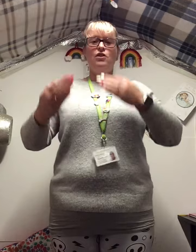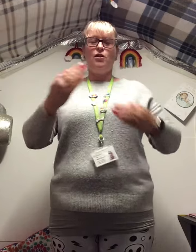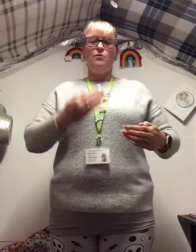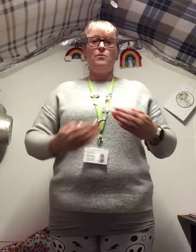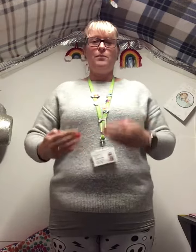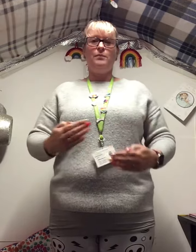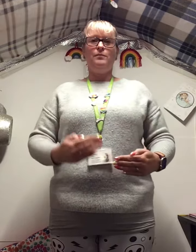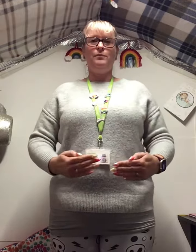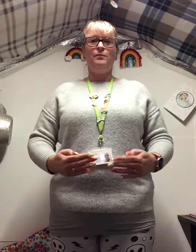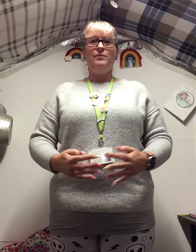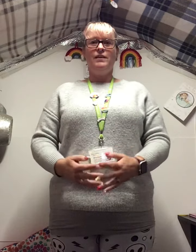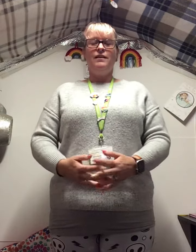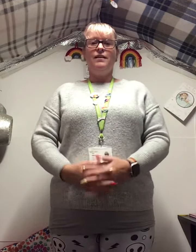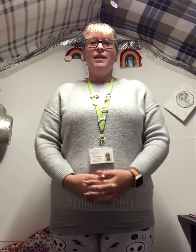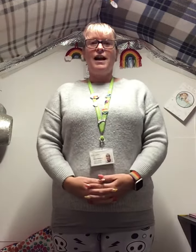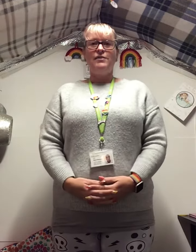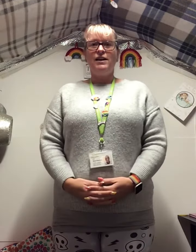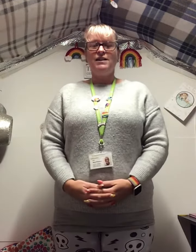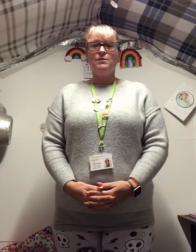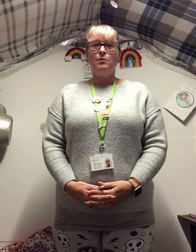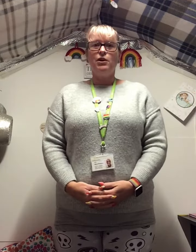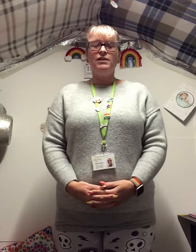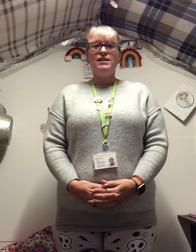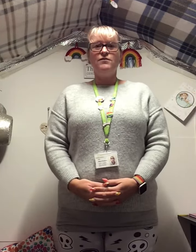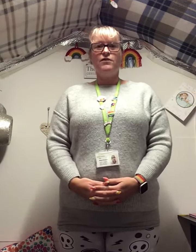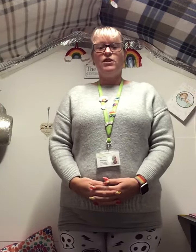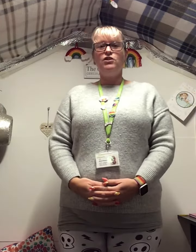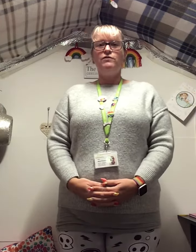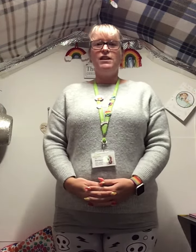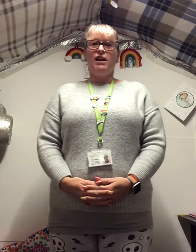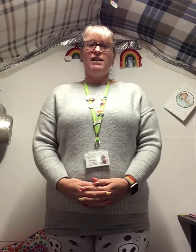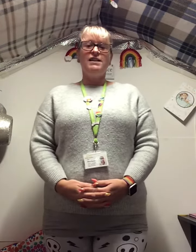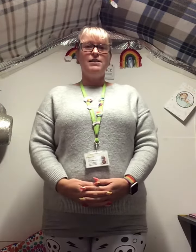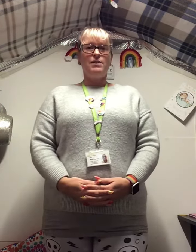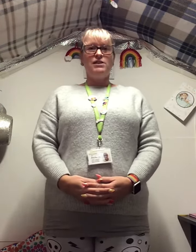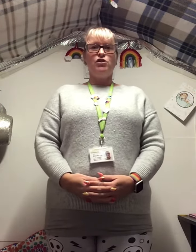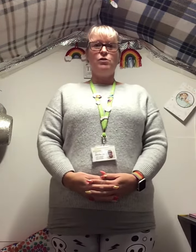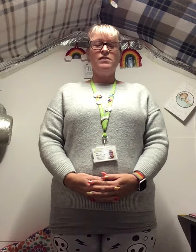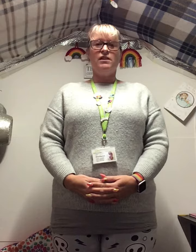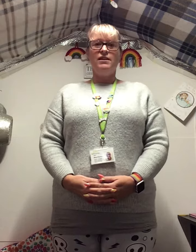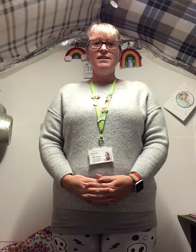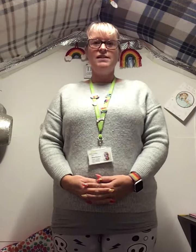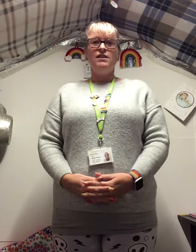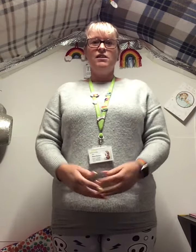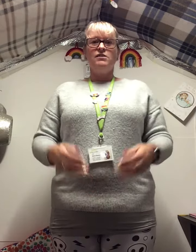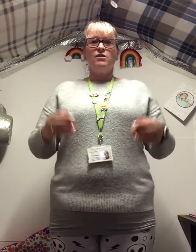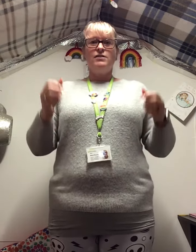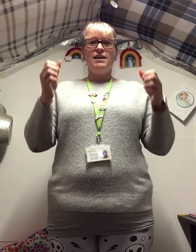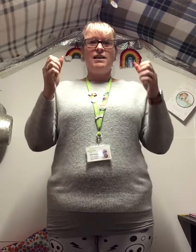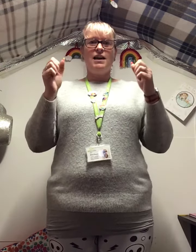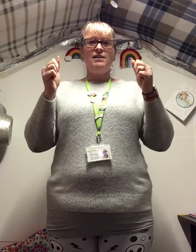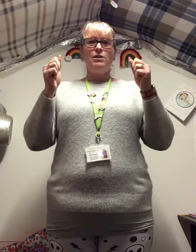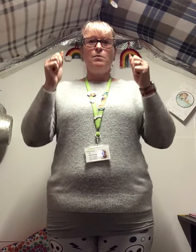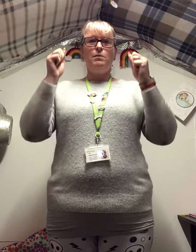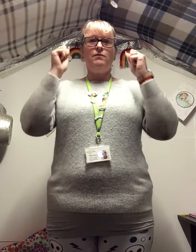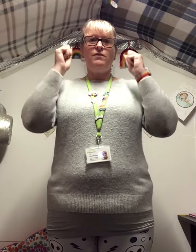snow. And the last one is for thunder and lightning, so it's two signs. So you take your hands and you put them in